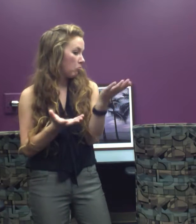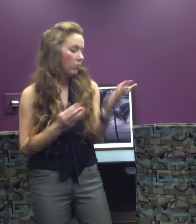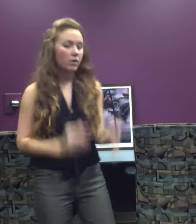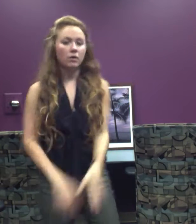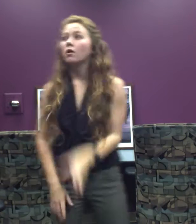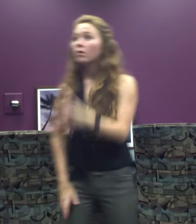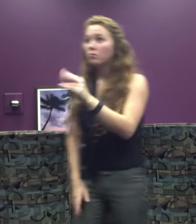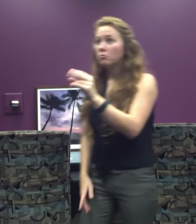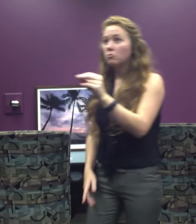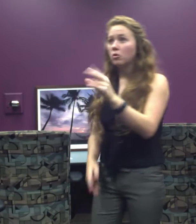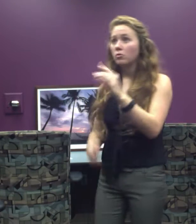No.